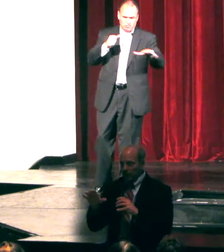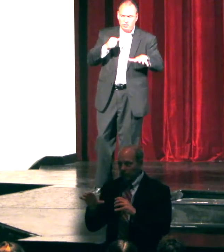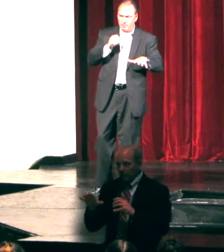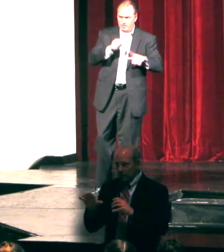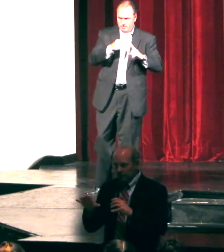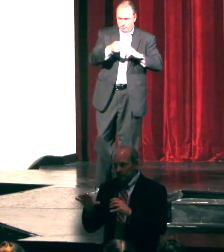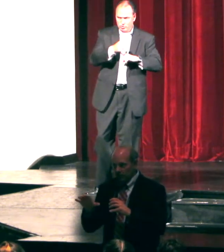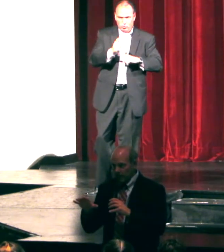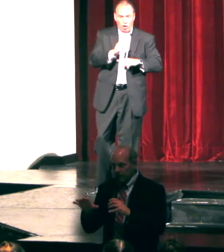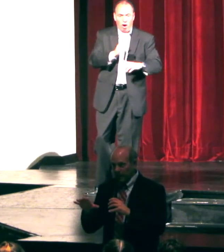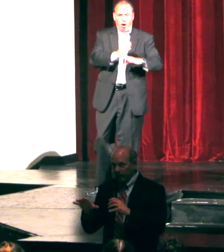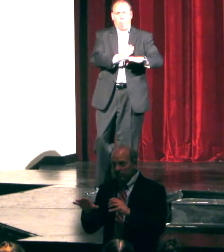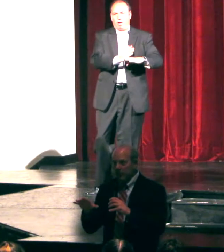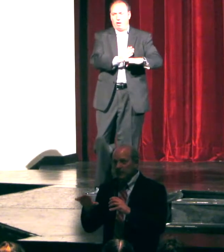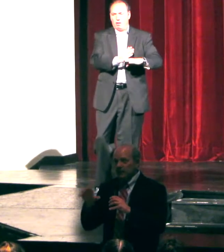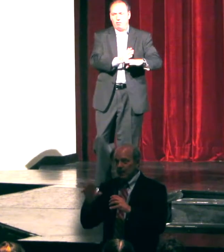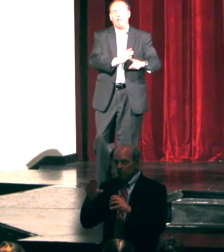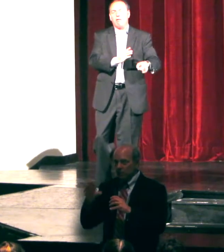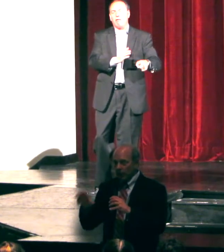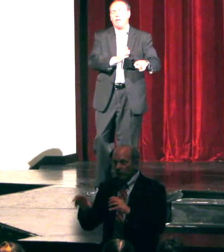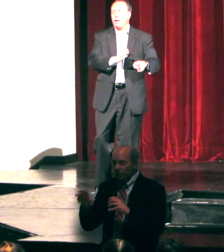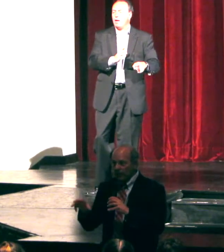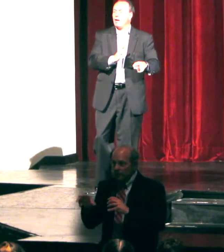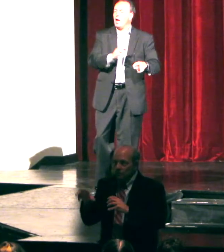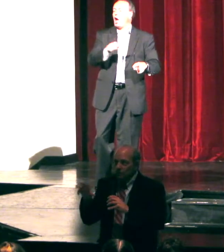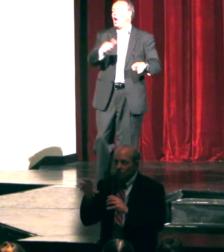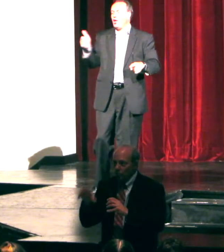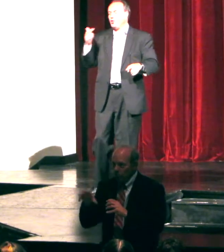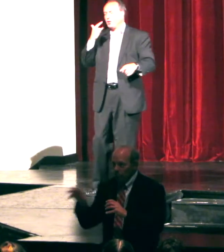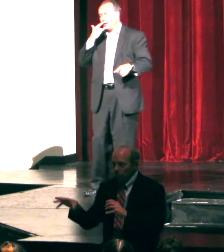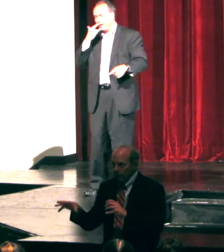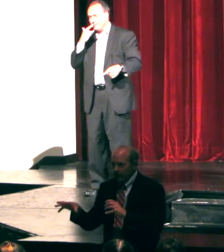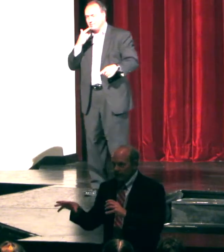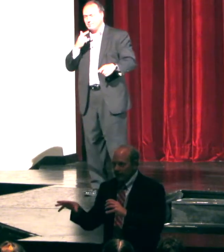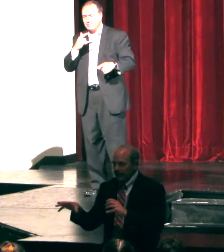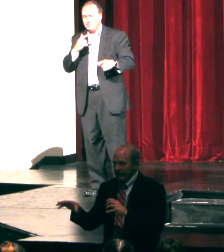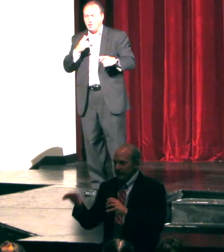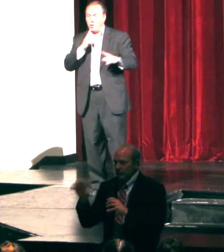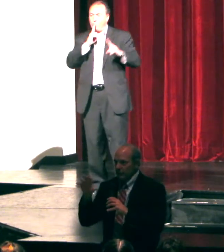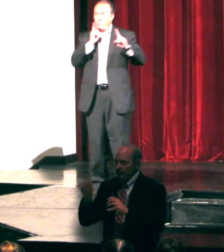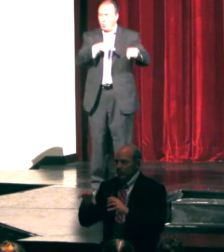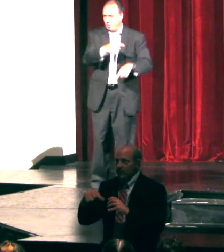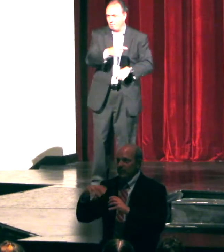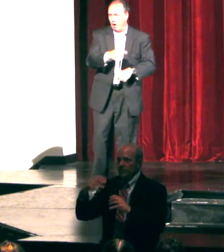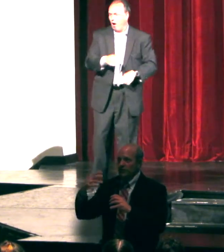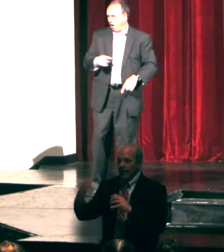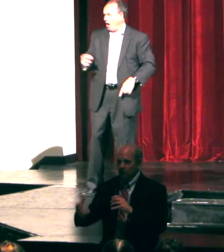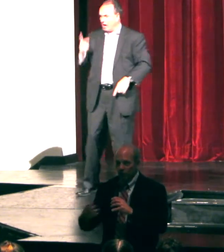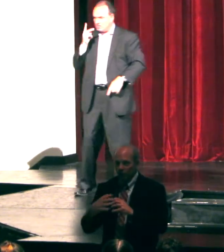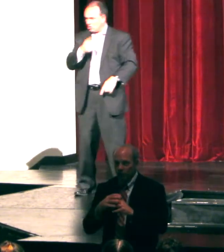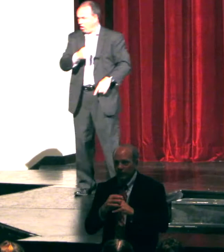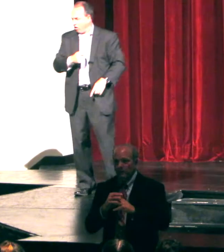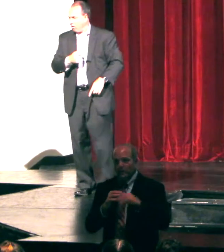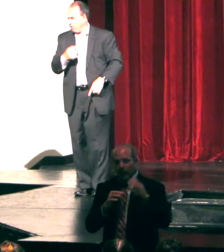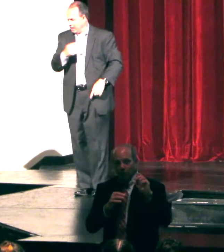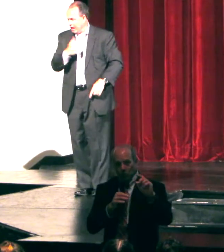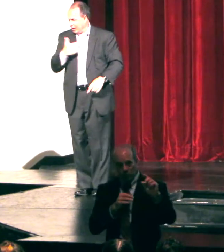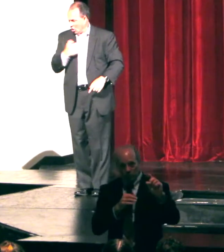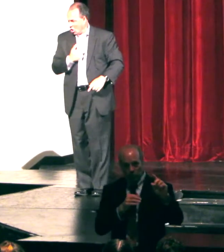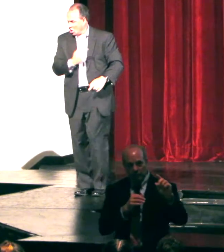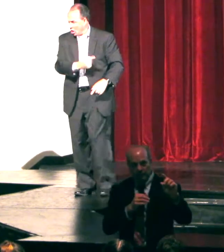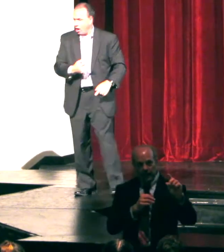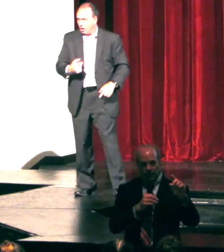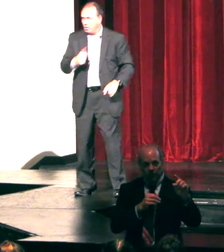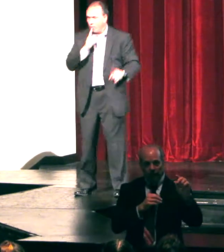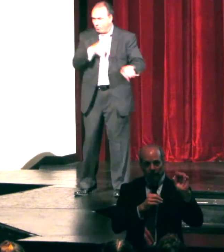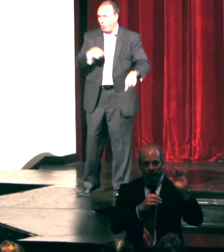the incidents where they didn't happen, it was other kids who reported it. It was other kids they told. Now,